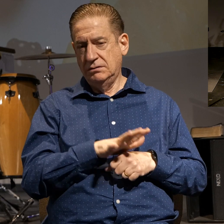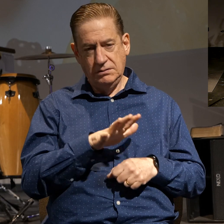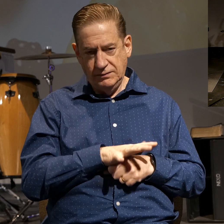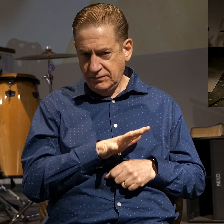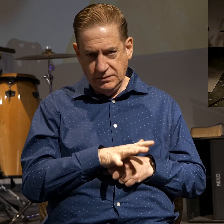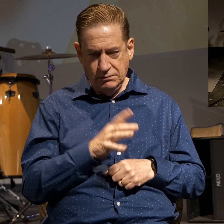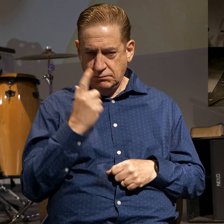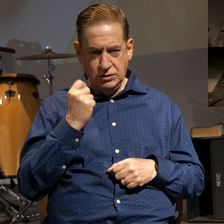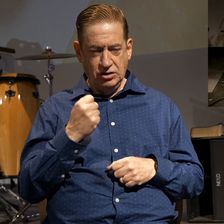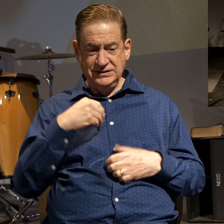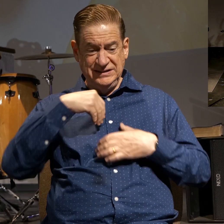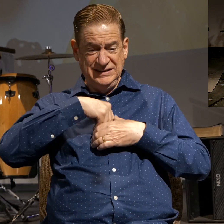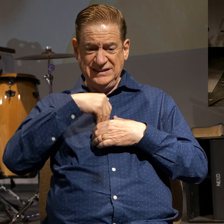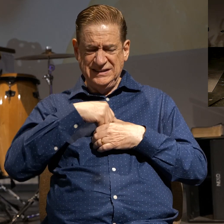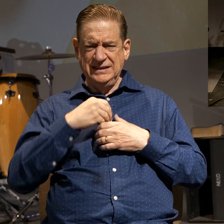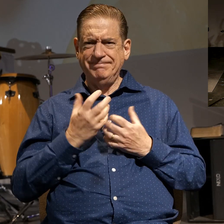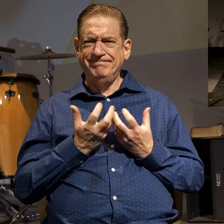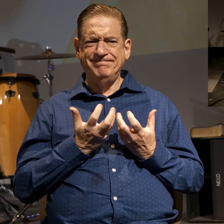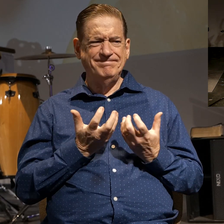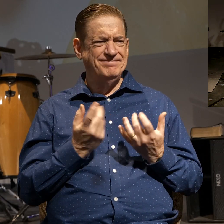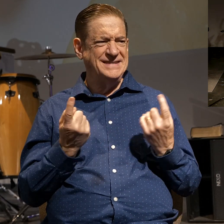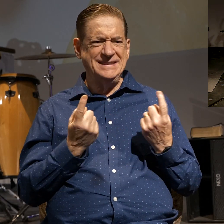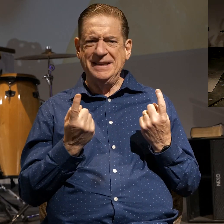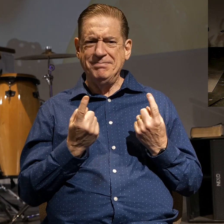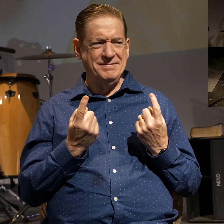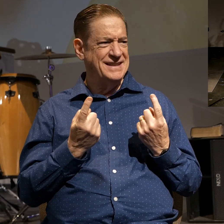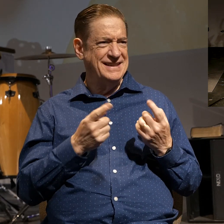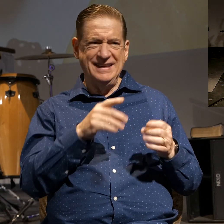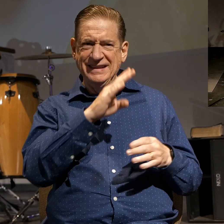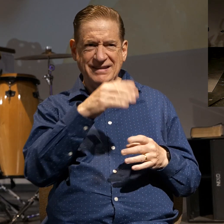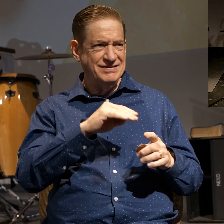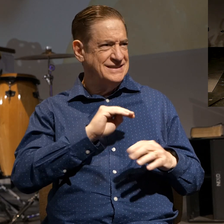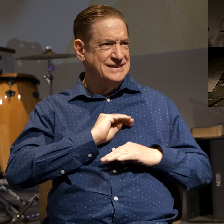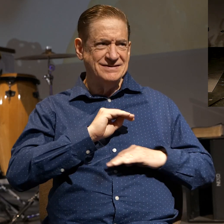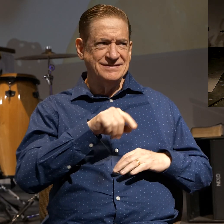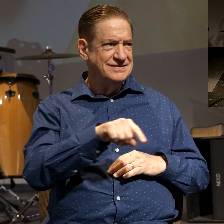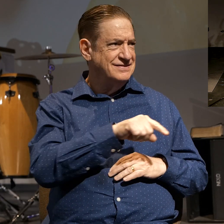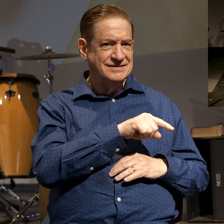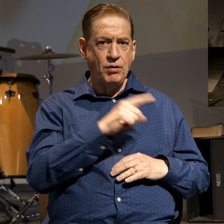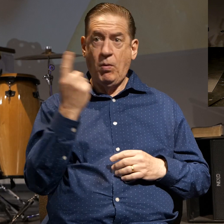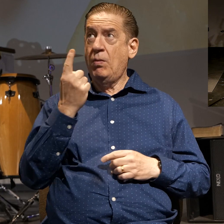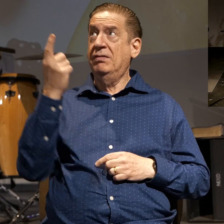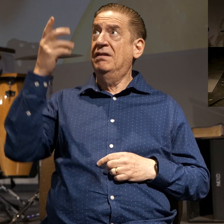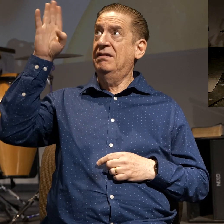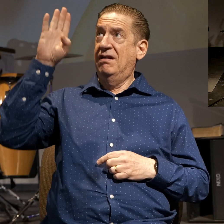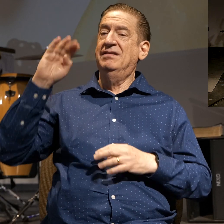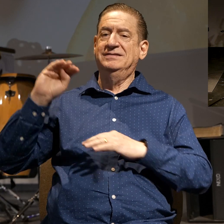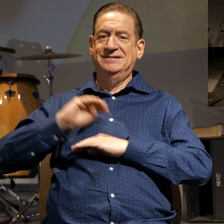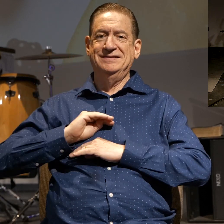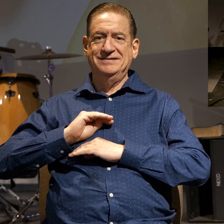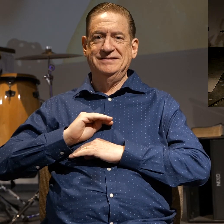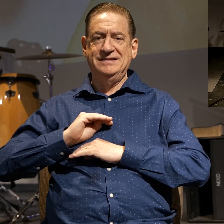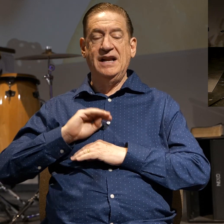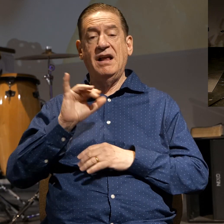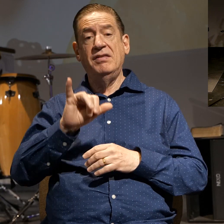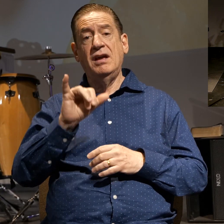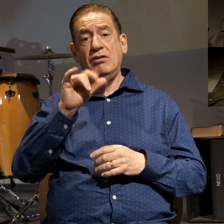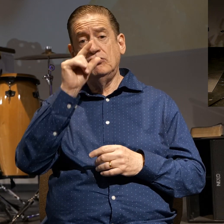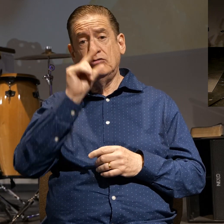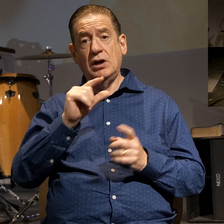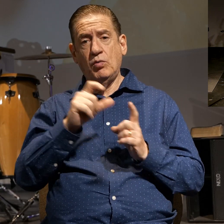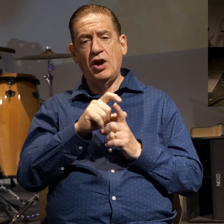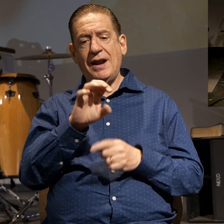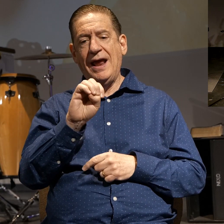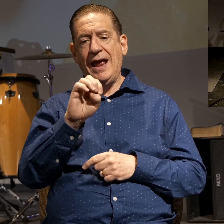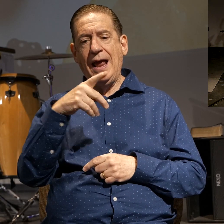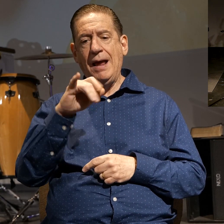this inconsolable human longing that only God can satisfy. The word desires of the flesh, the word desires in the Greek is epithumia, it's